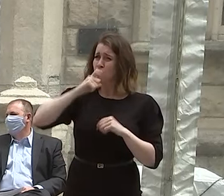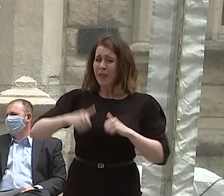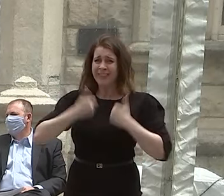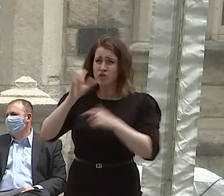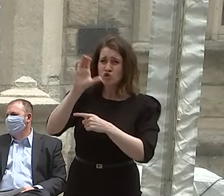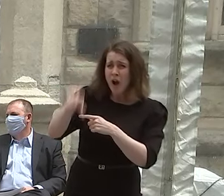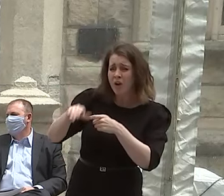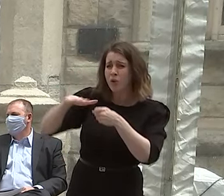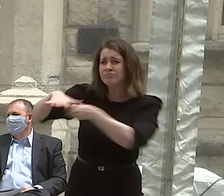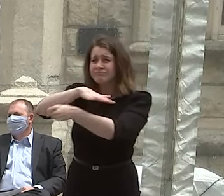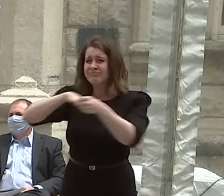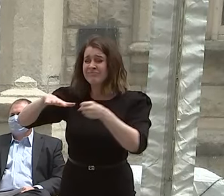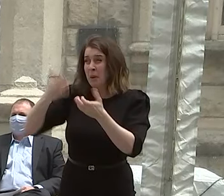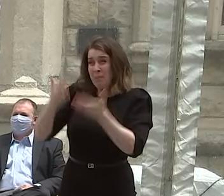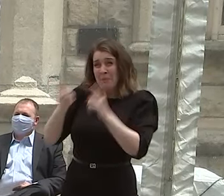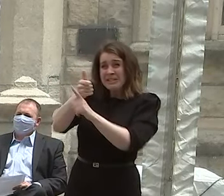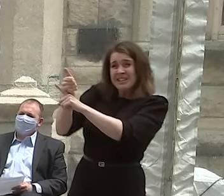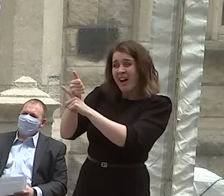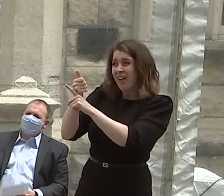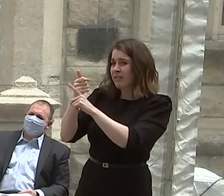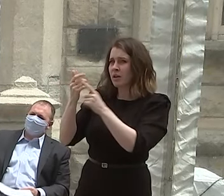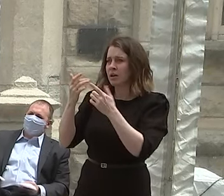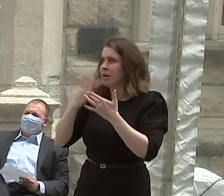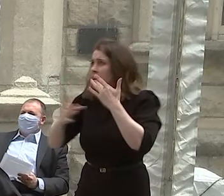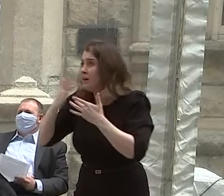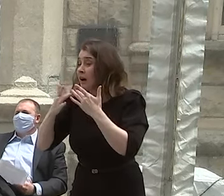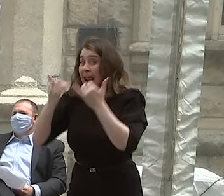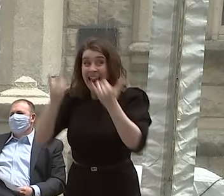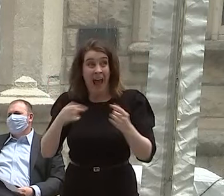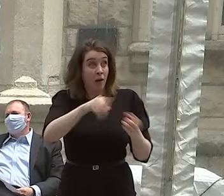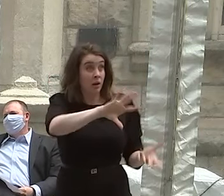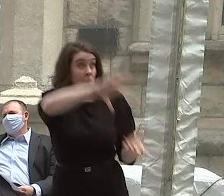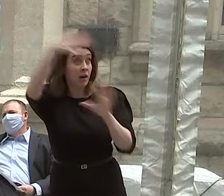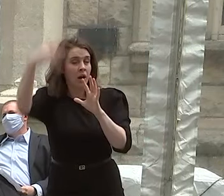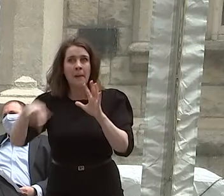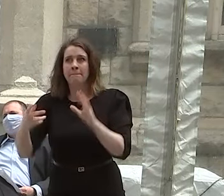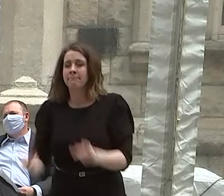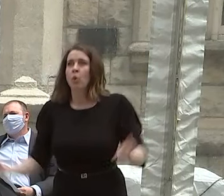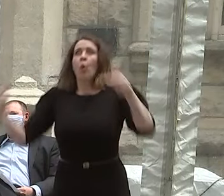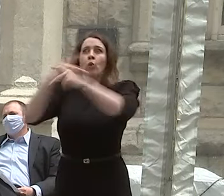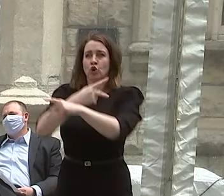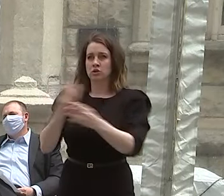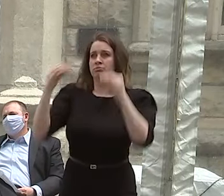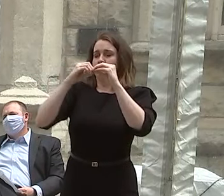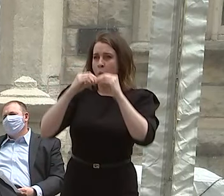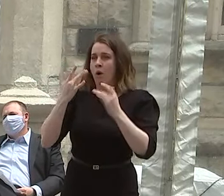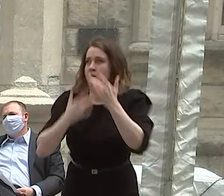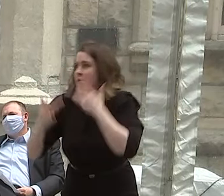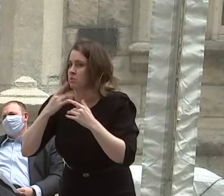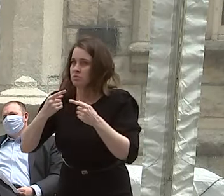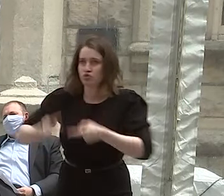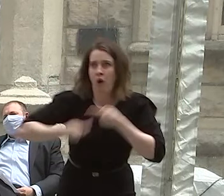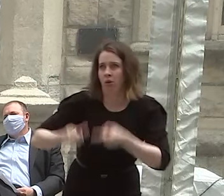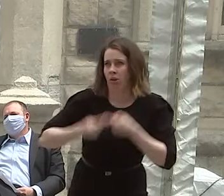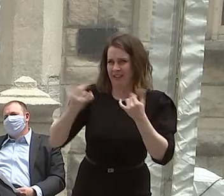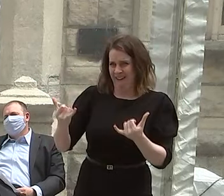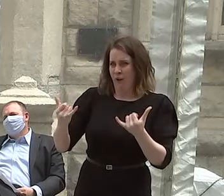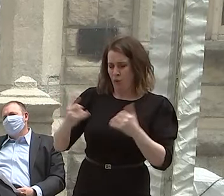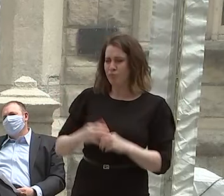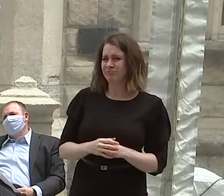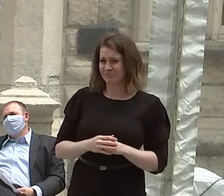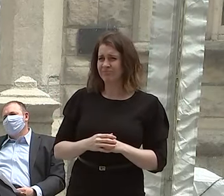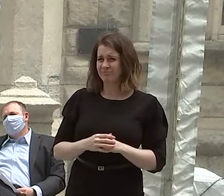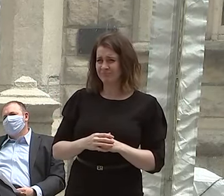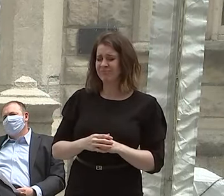already struggling long before this crisis, their burdens have become profound during this pandemic. As hard